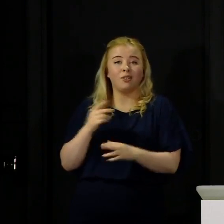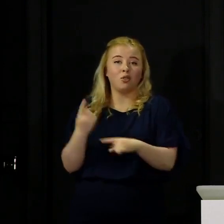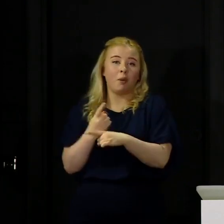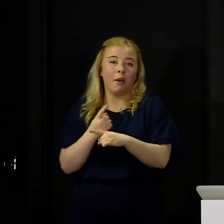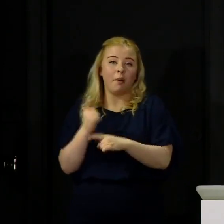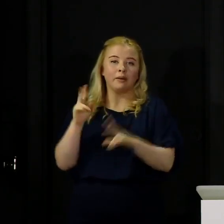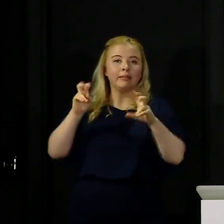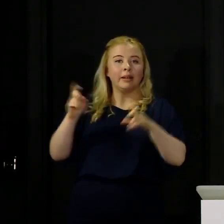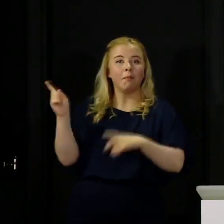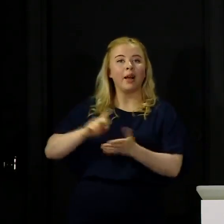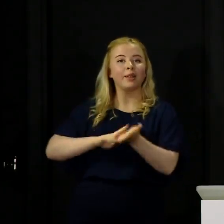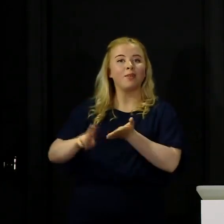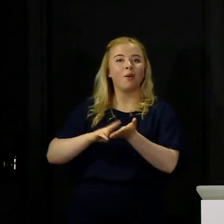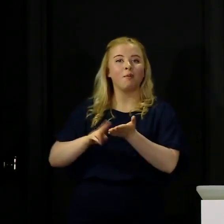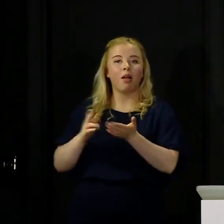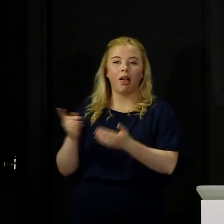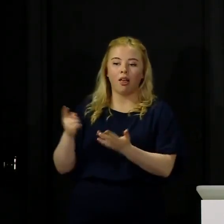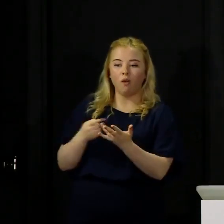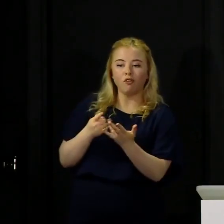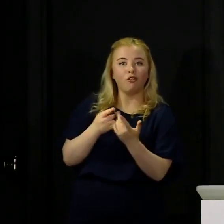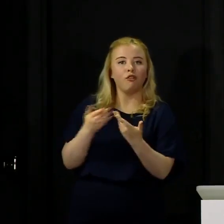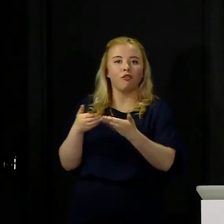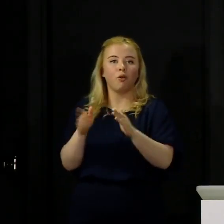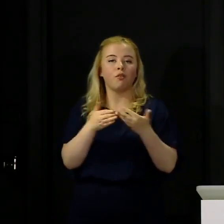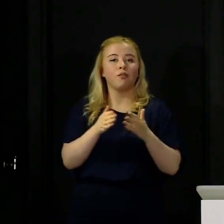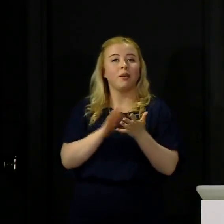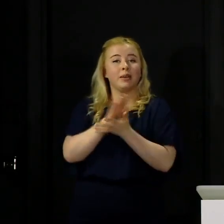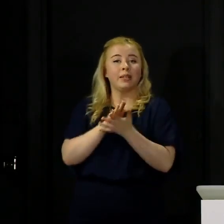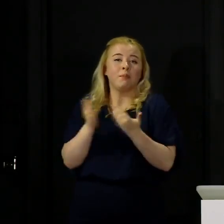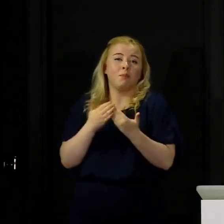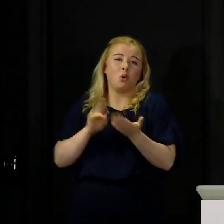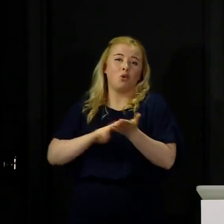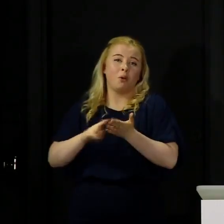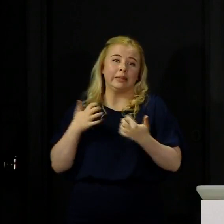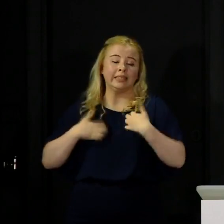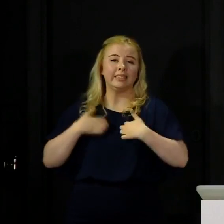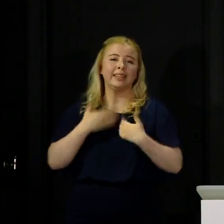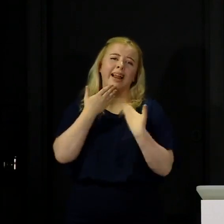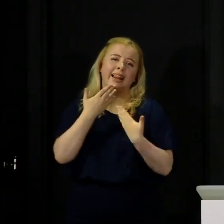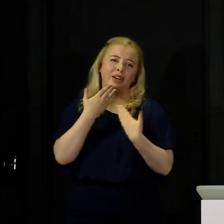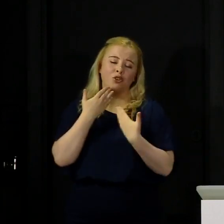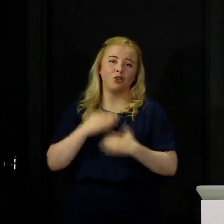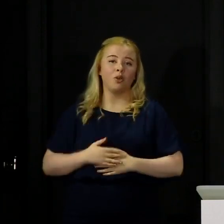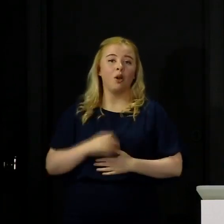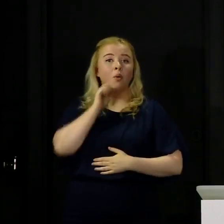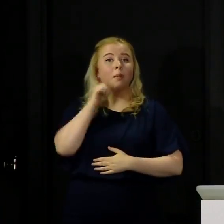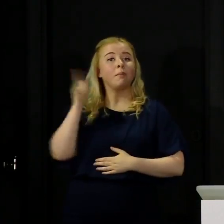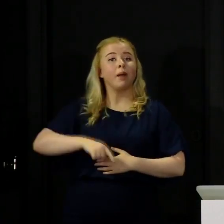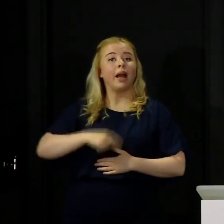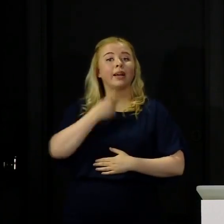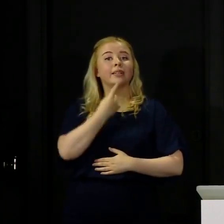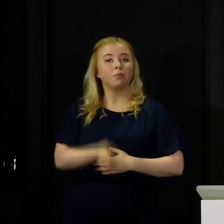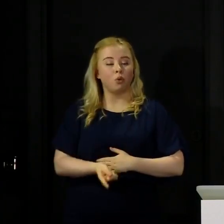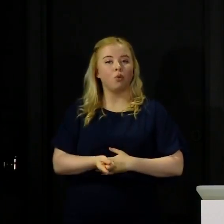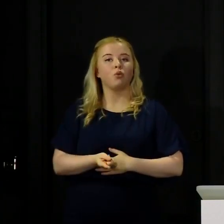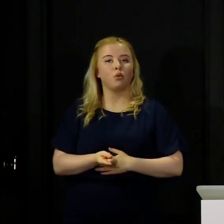getting back to normal, and the greater degree of normality we'll be able to look forward to. So thank you for everything you're doing. I'll be back here with you